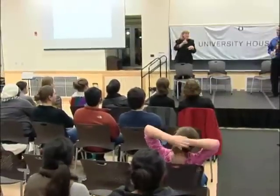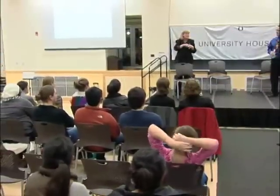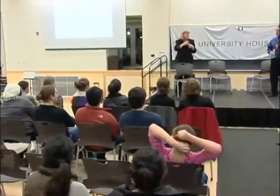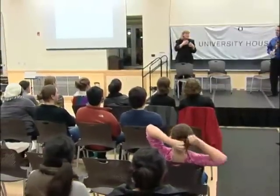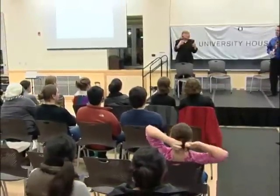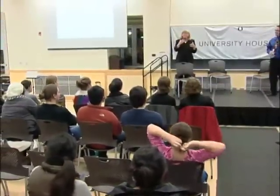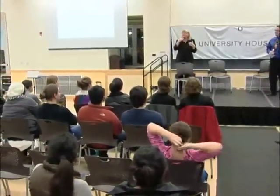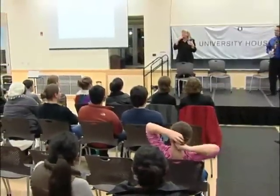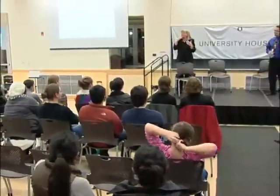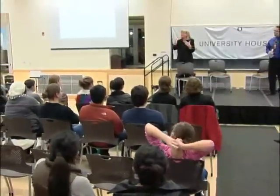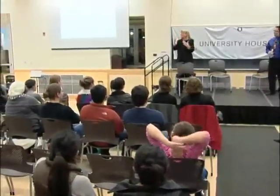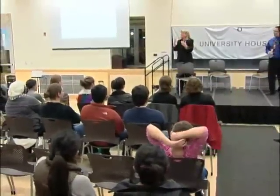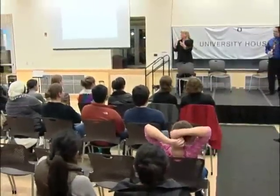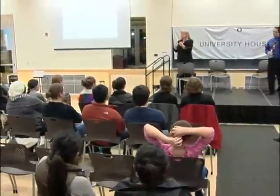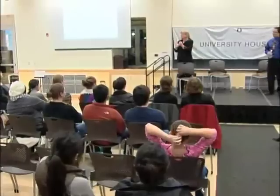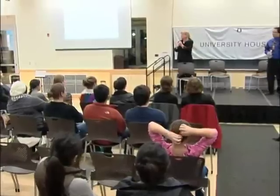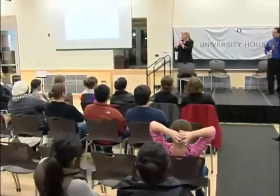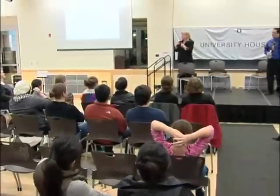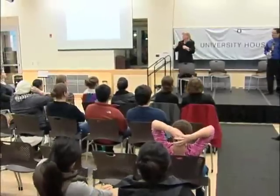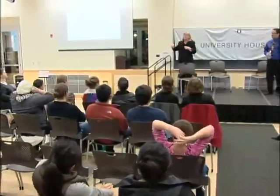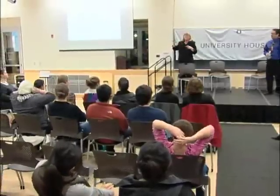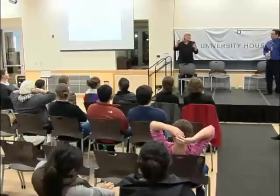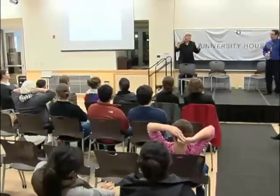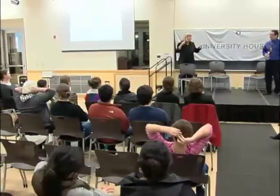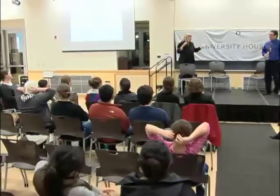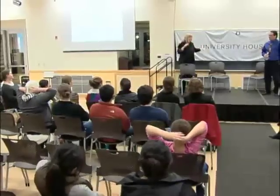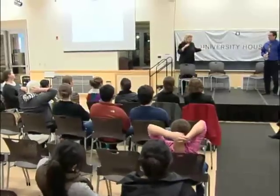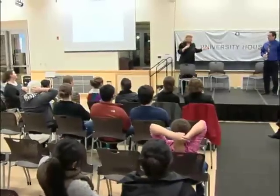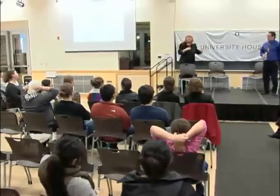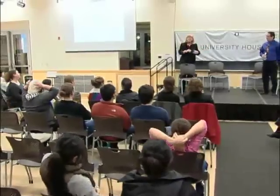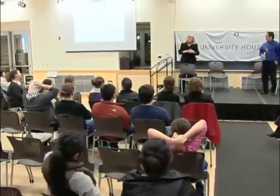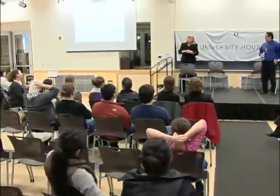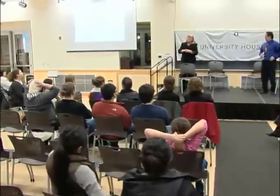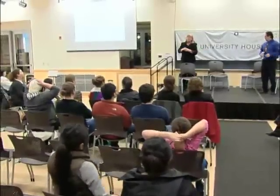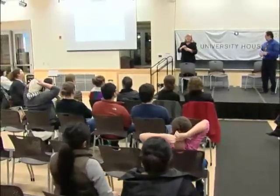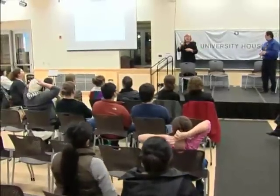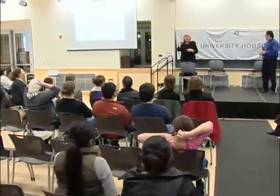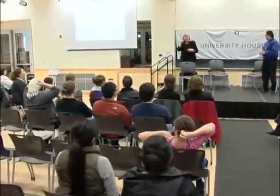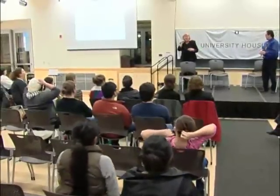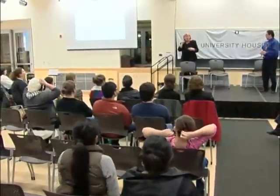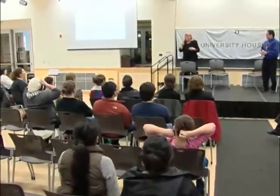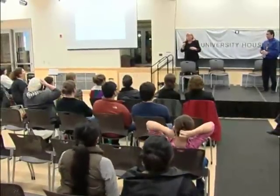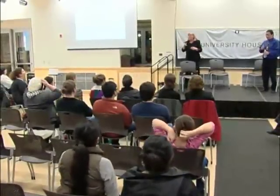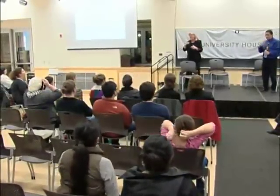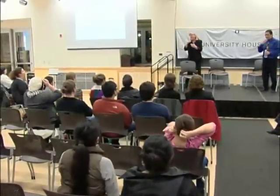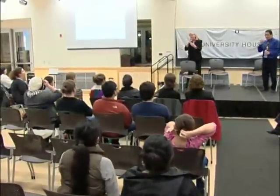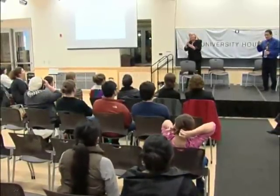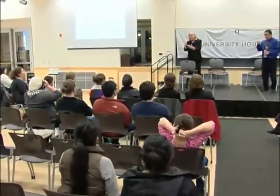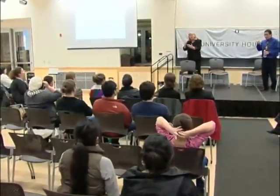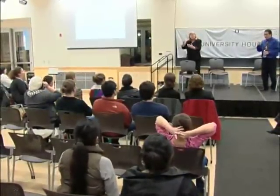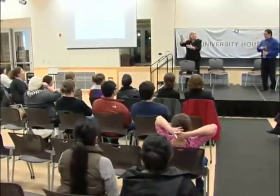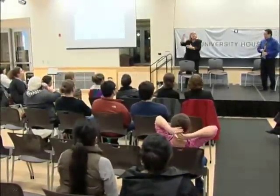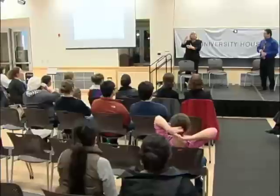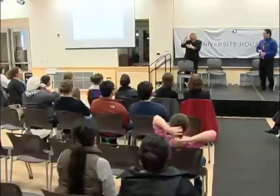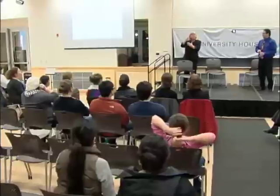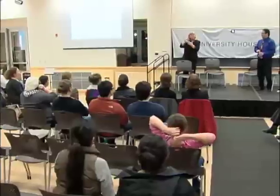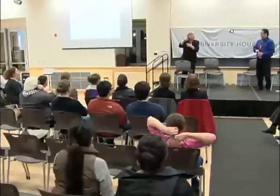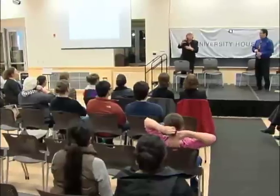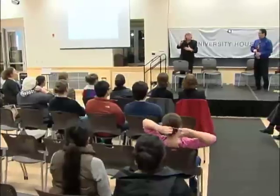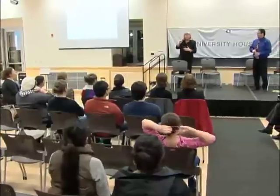so much. Thank you so much, Kevin, for all your support here with University Housing and the Brain Tank. And thank you, former student